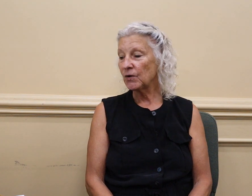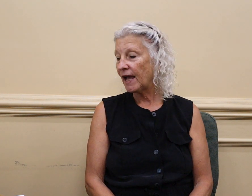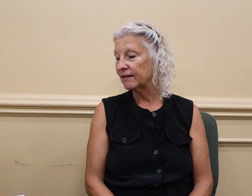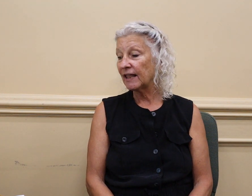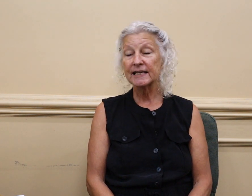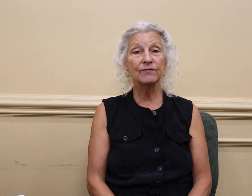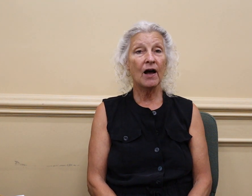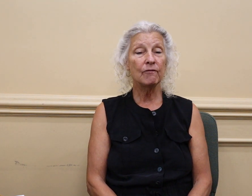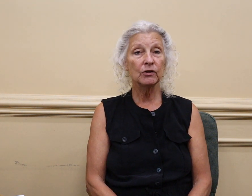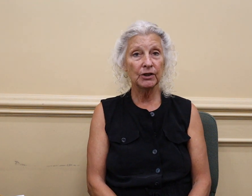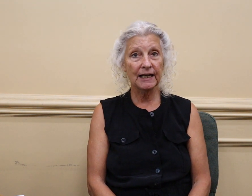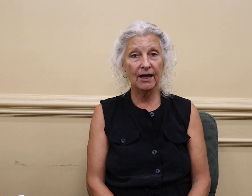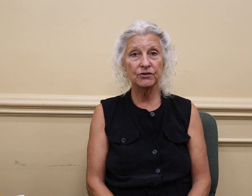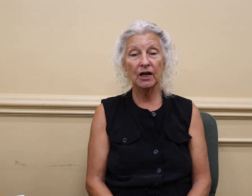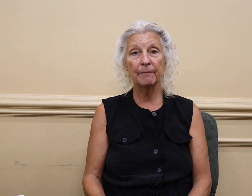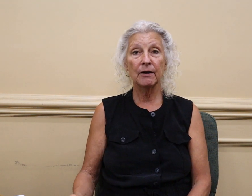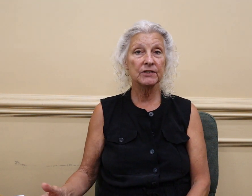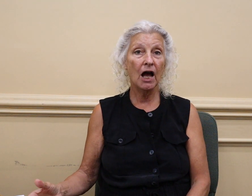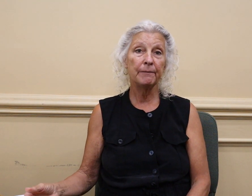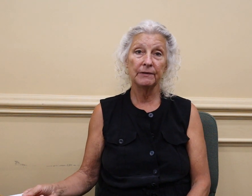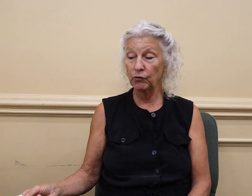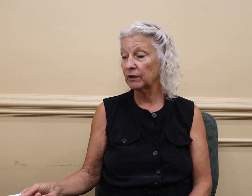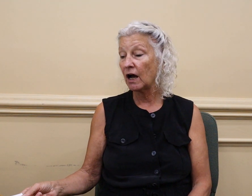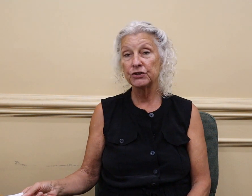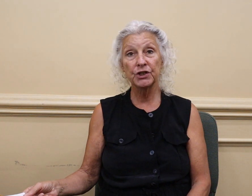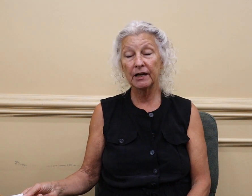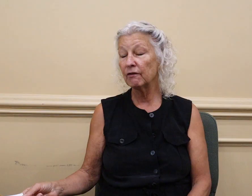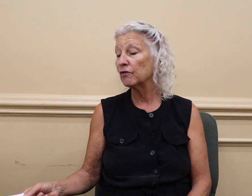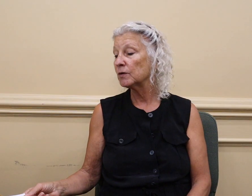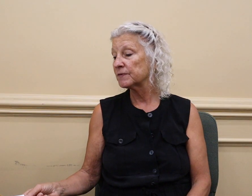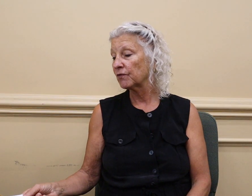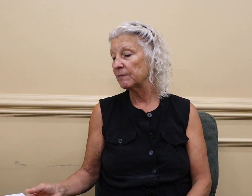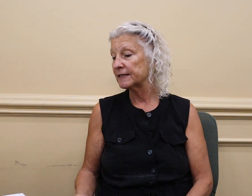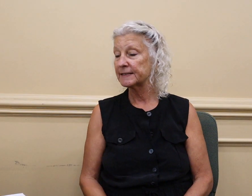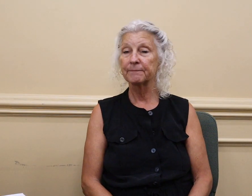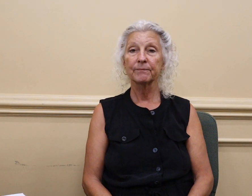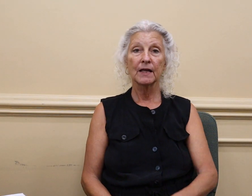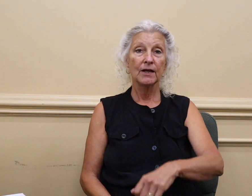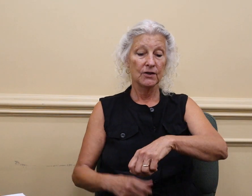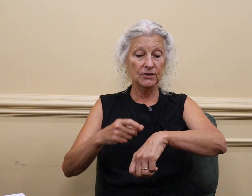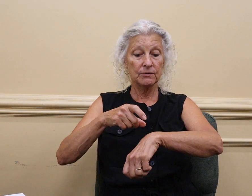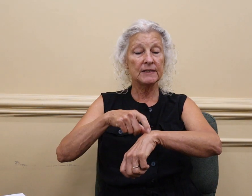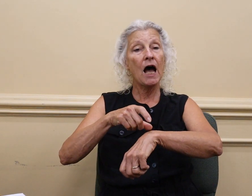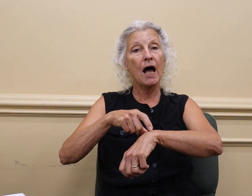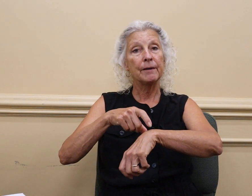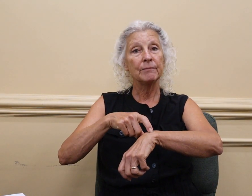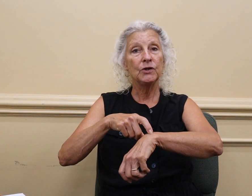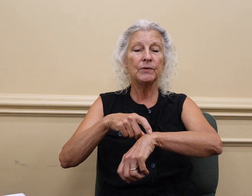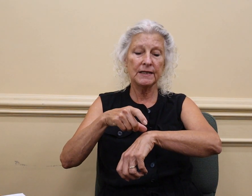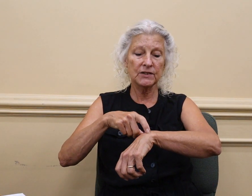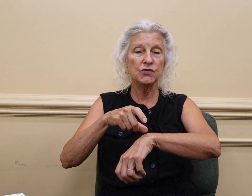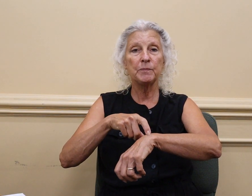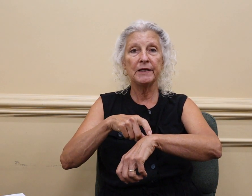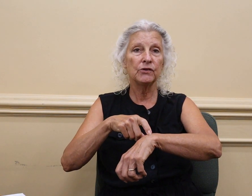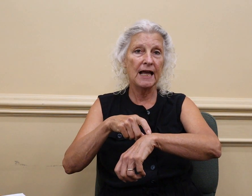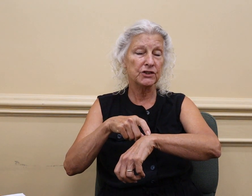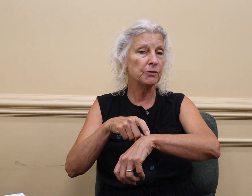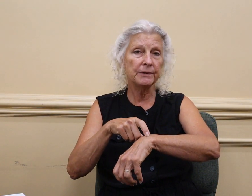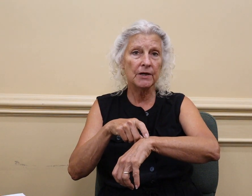Okay, class 5, we're learning how to talk about time, and we'll conjugate our verbs from this. So time, you would think this would be international, but there